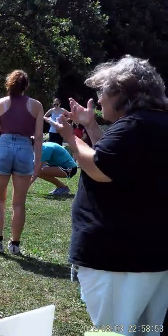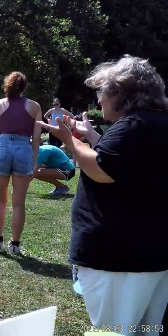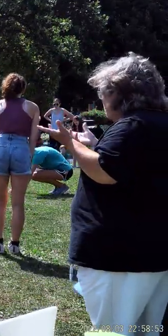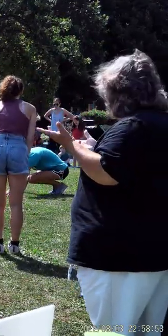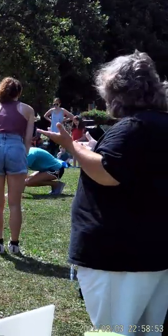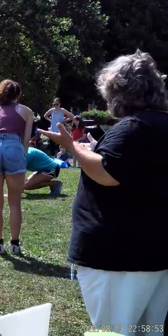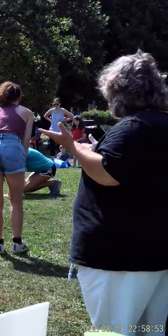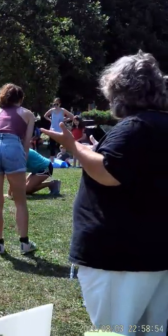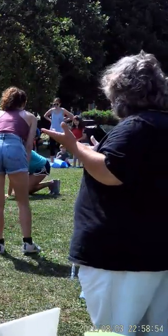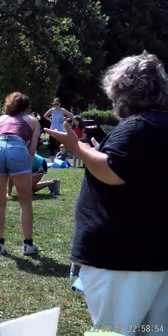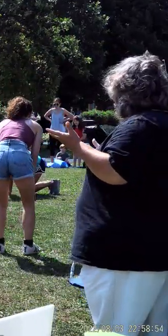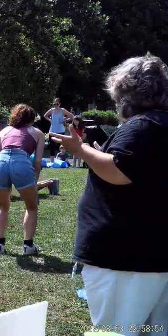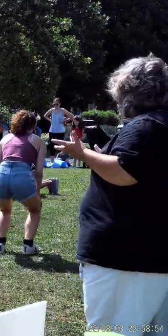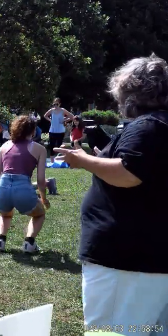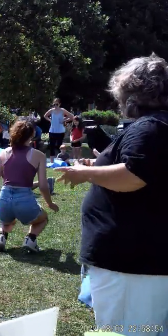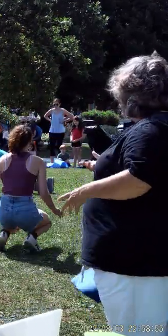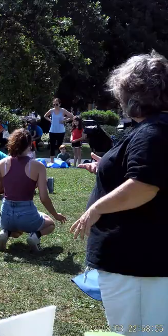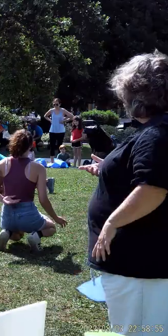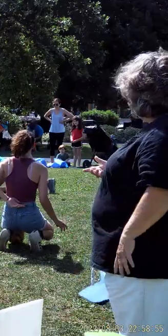Maybe we